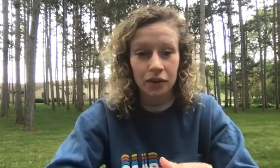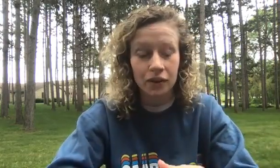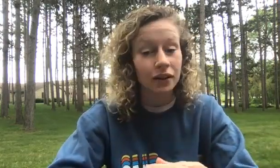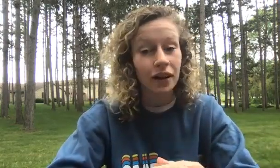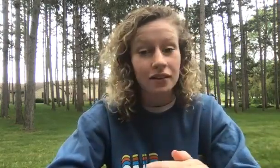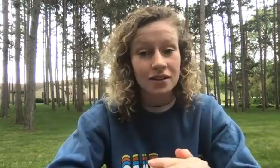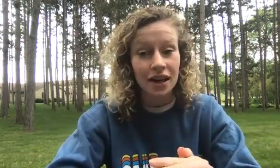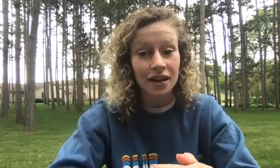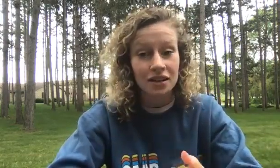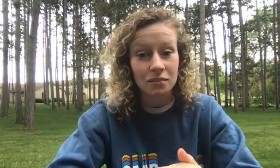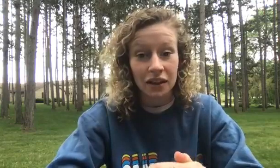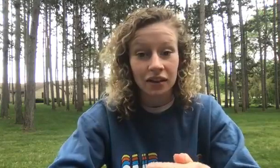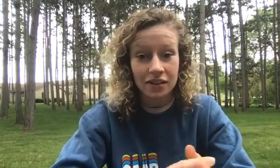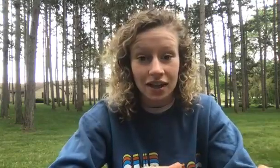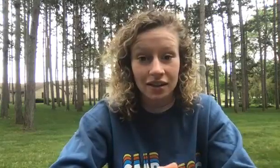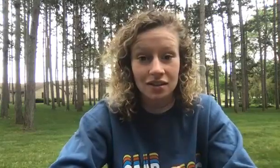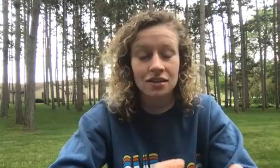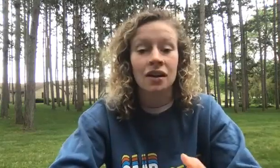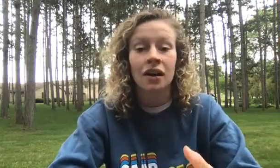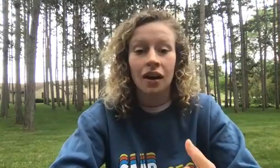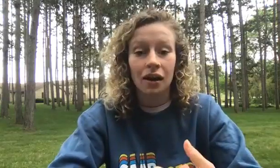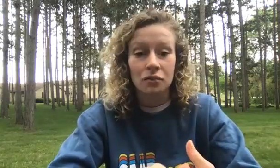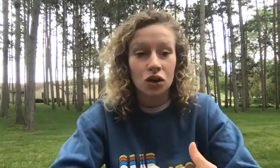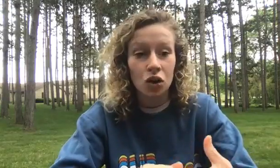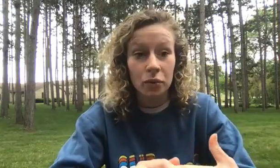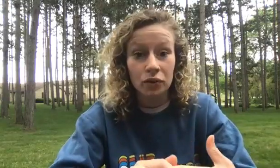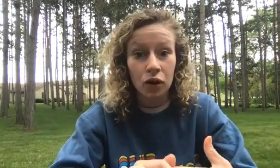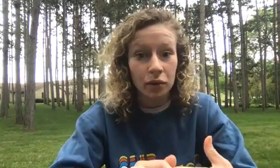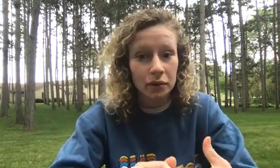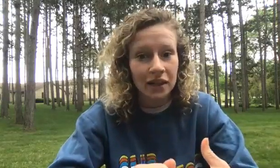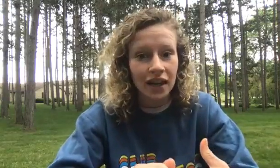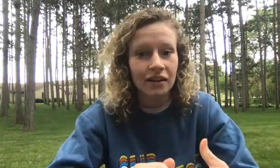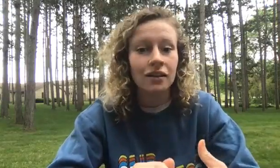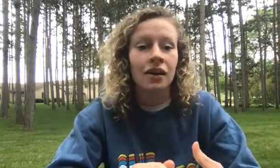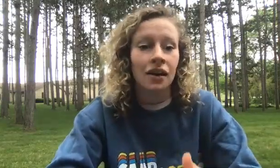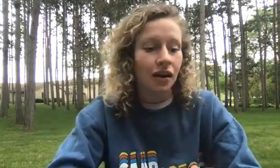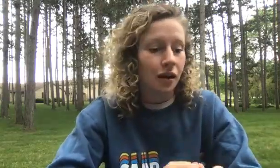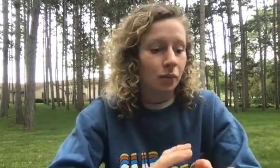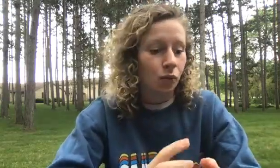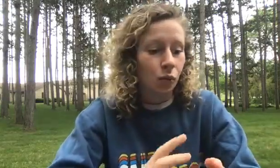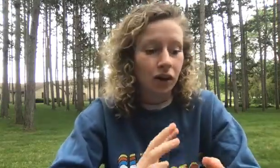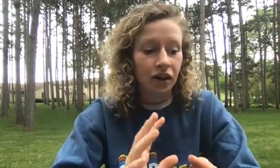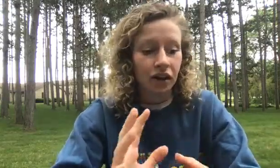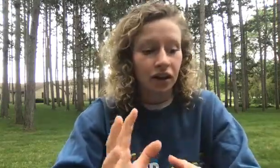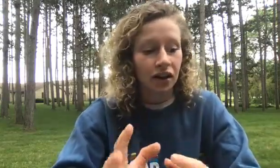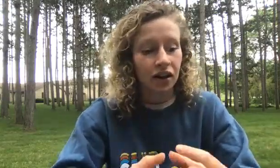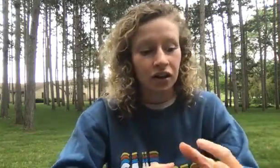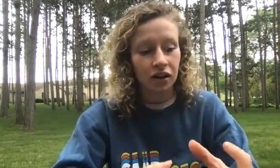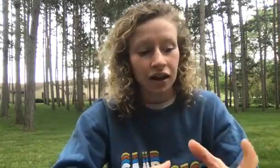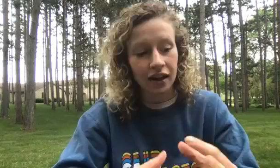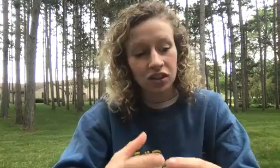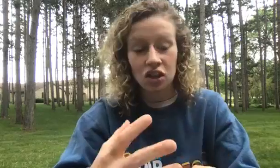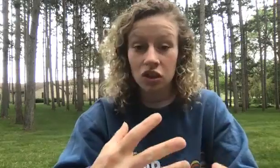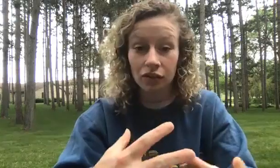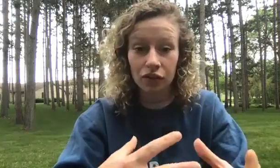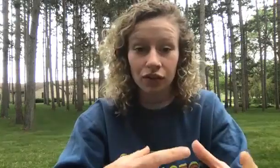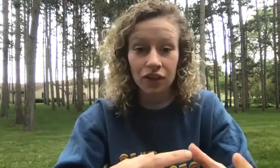and a lot of the signs make a lot of sense. So before we begin, we're going to kind of touch on a few different